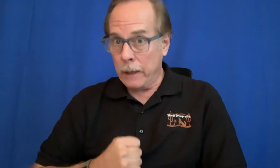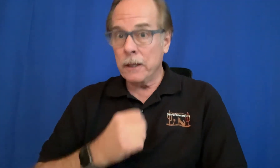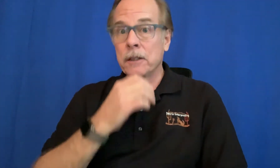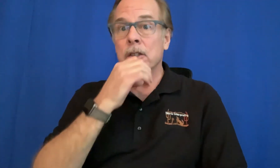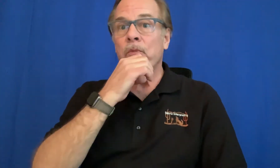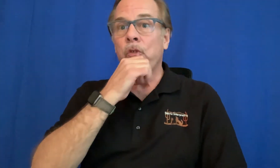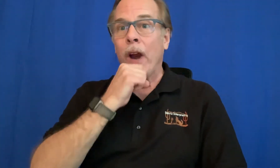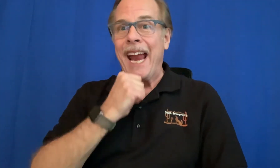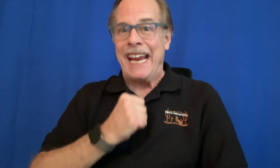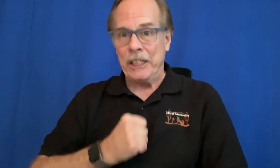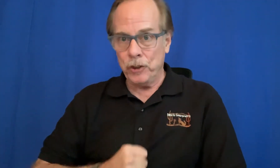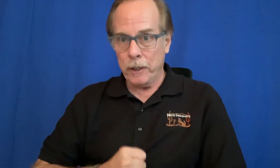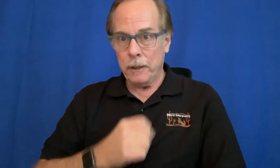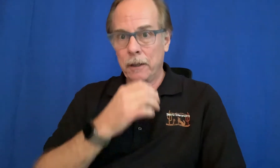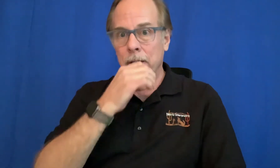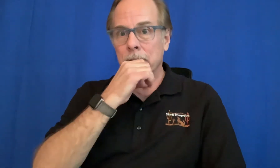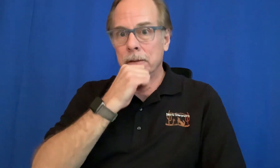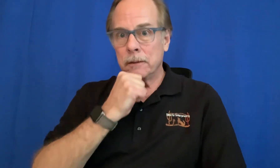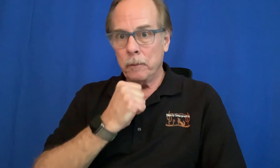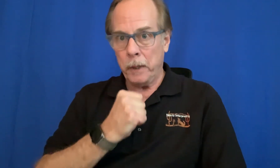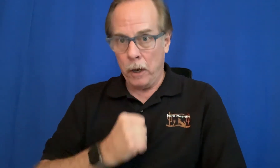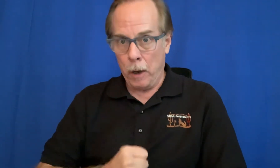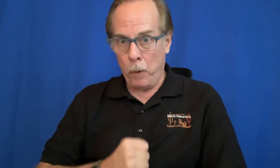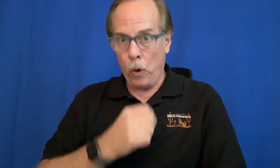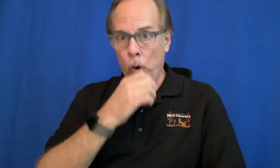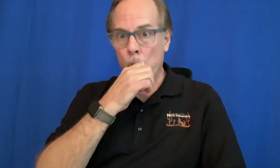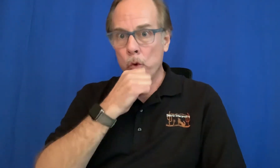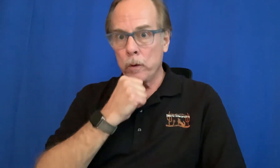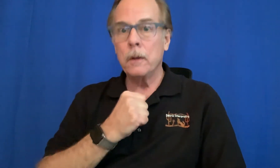This is for aging. Become old.